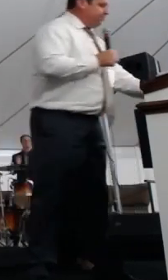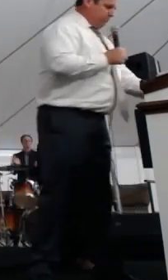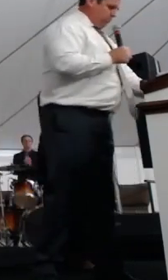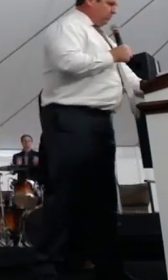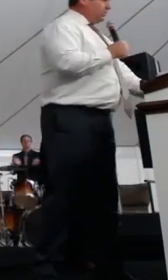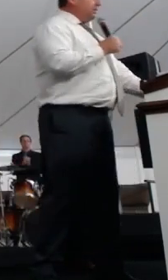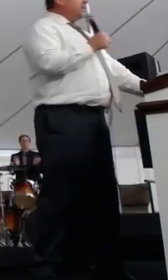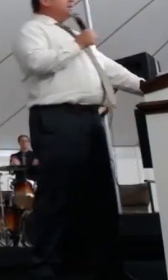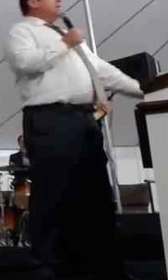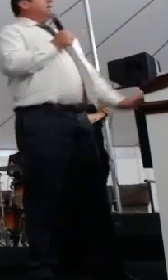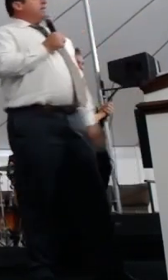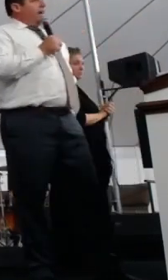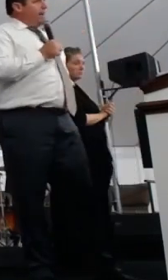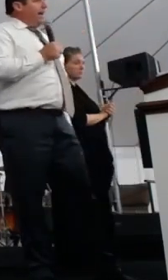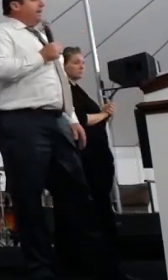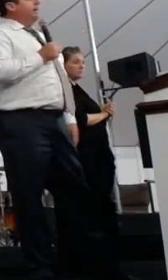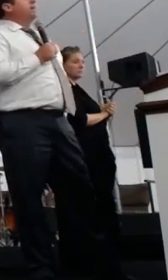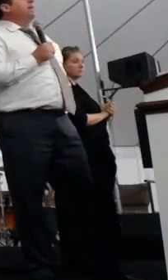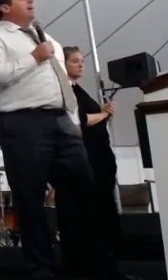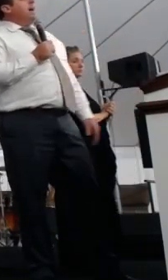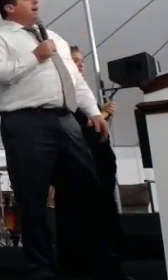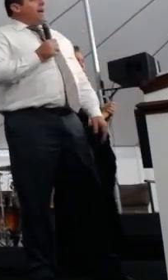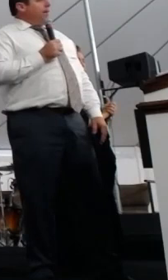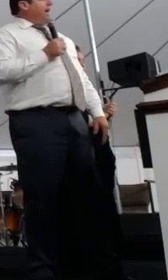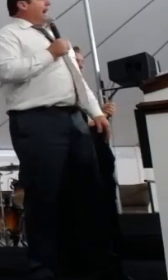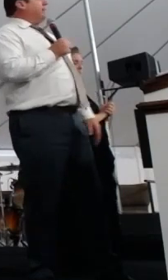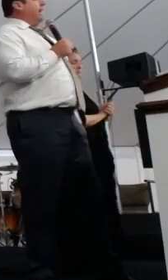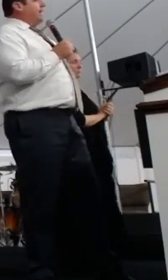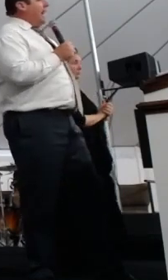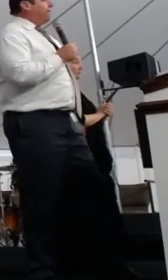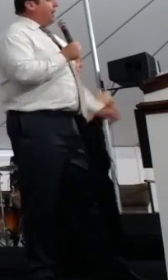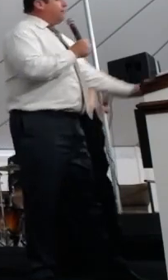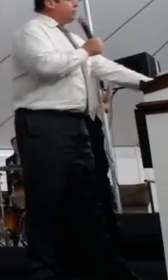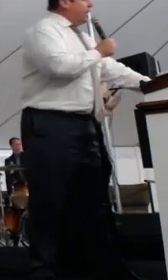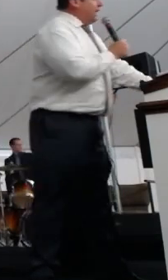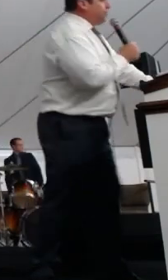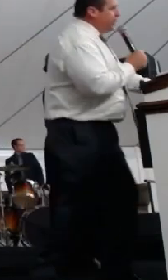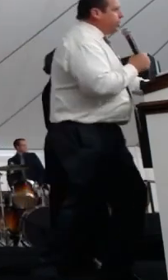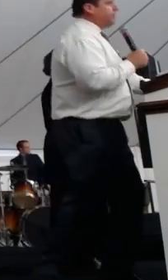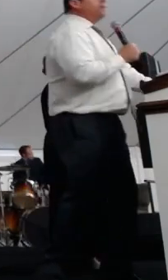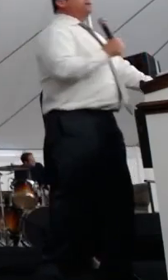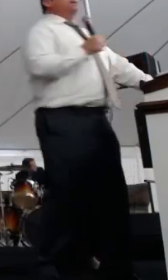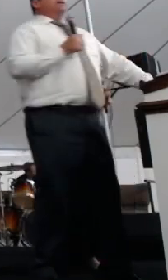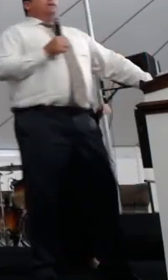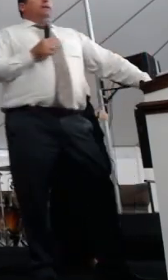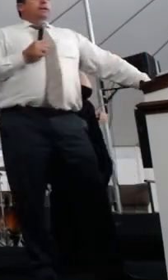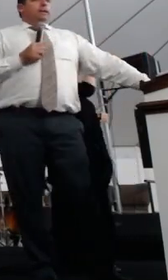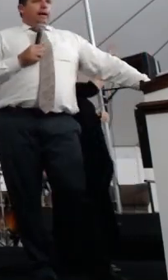God. Amen. Amen. I thank God for apostolic preaching.